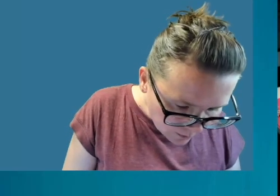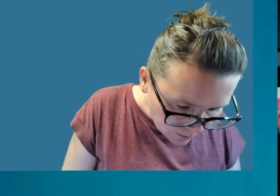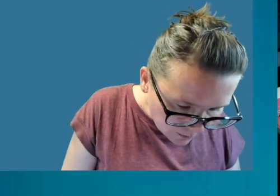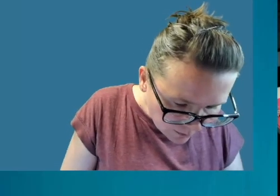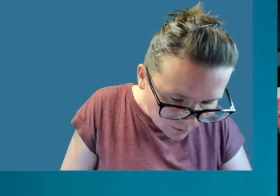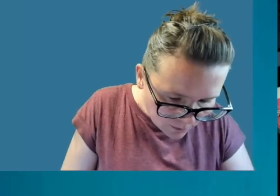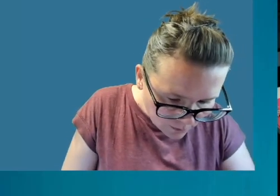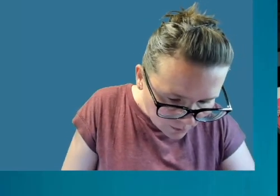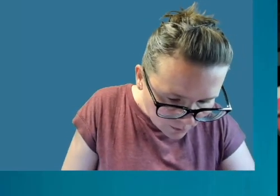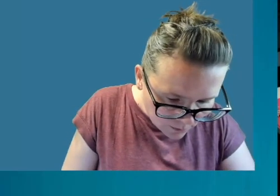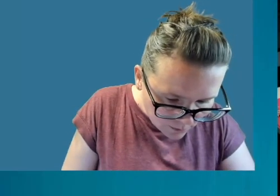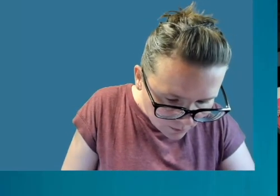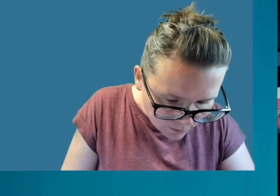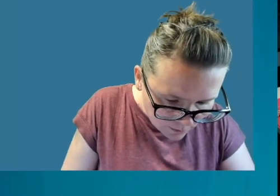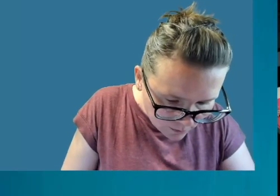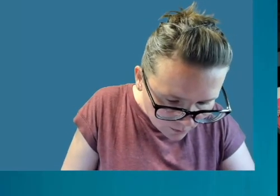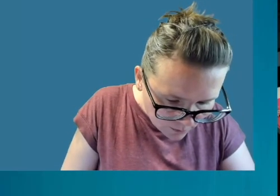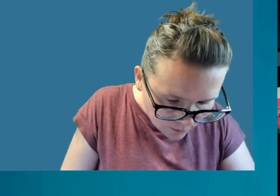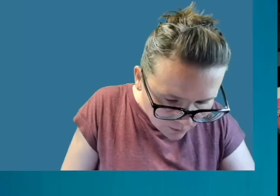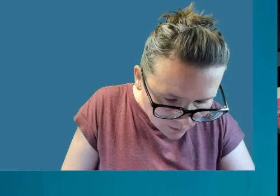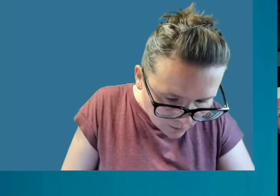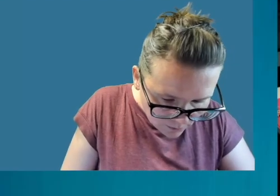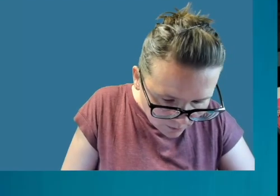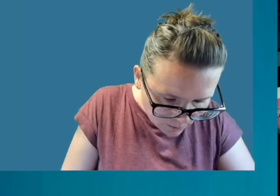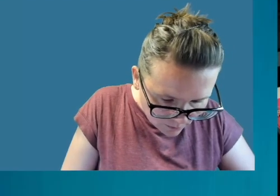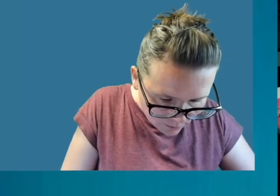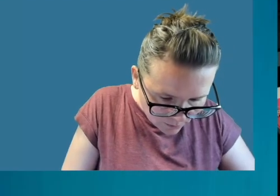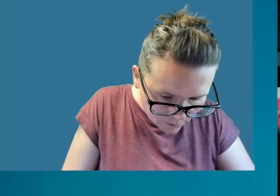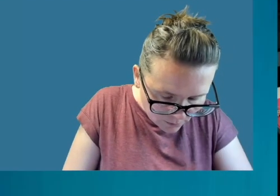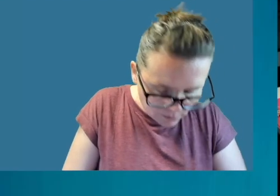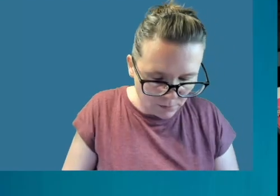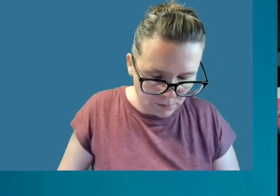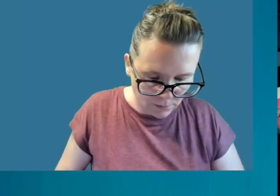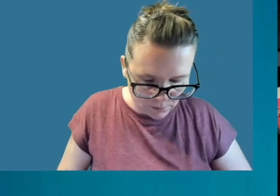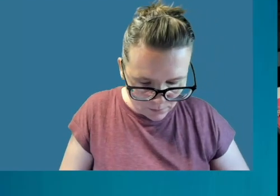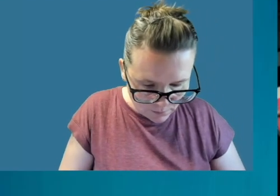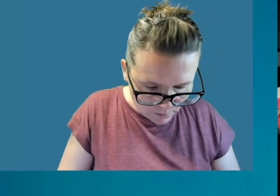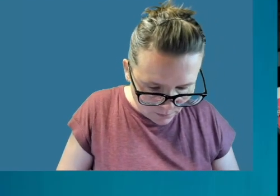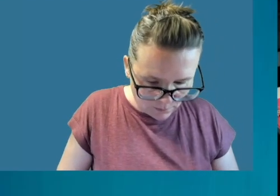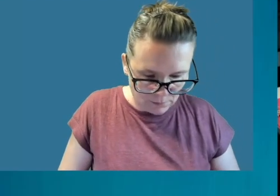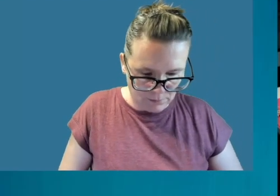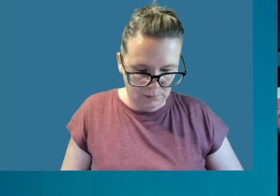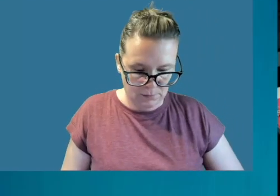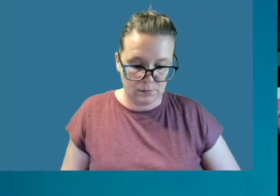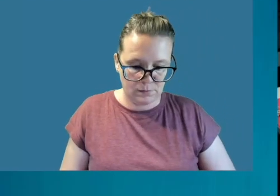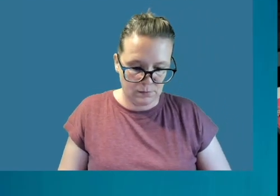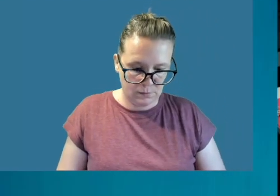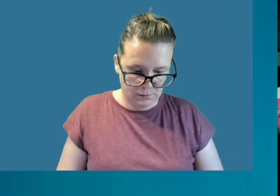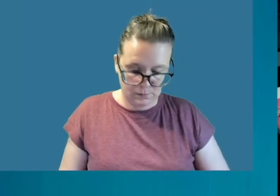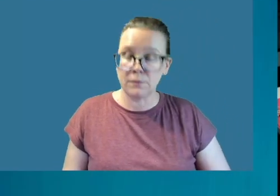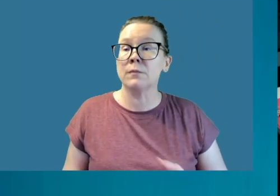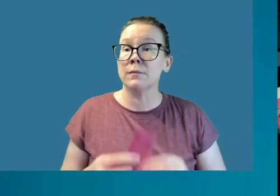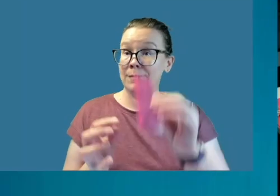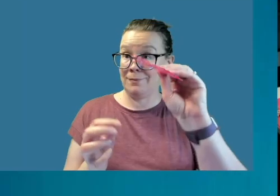did before, we are going to use our ruler to press our paper back right along that first line.